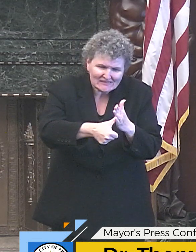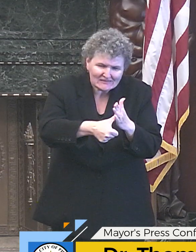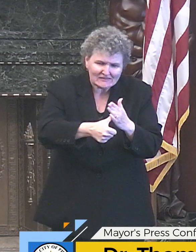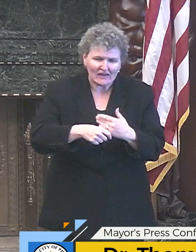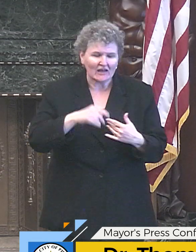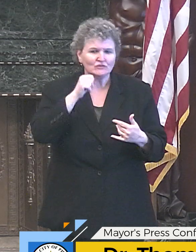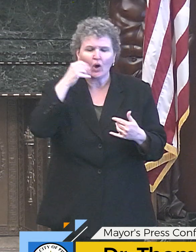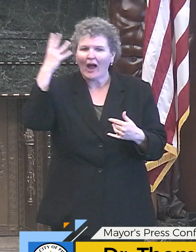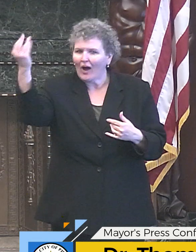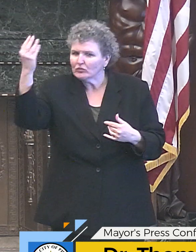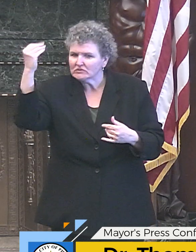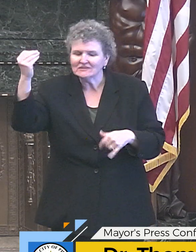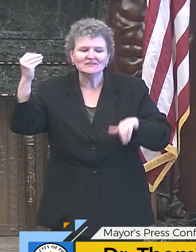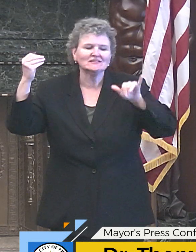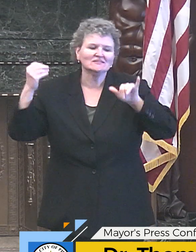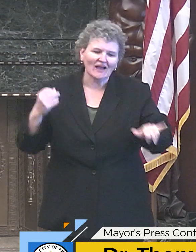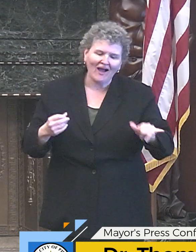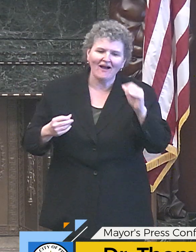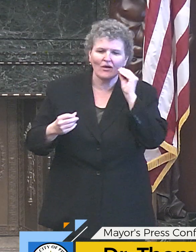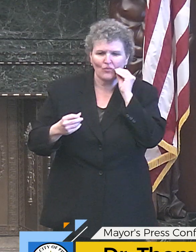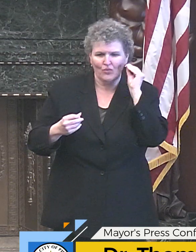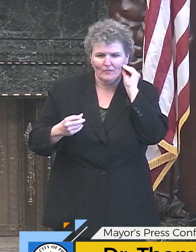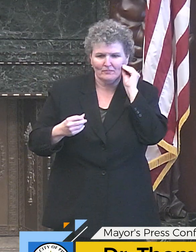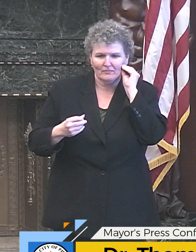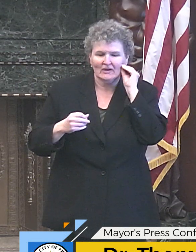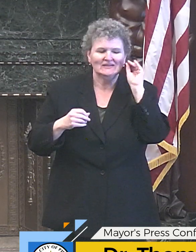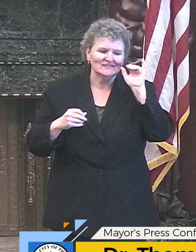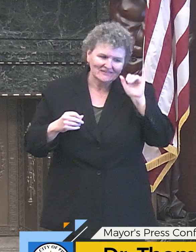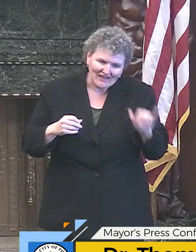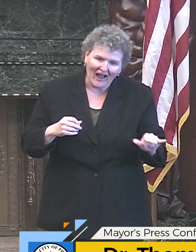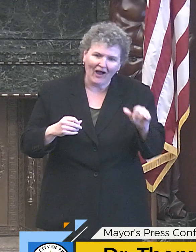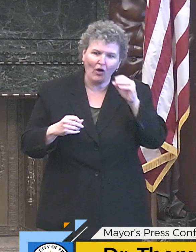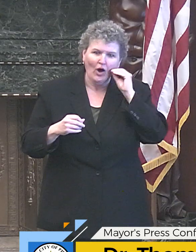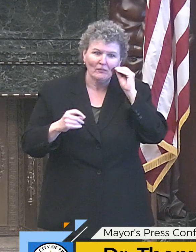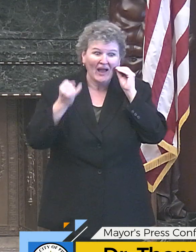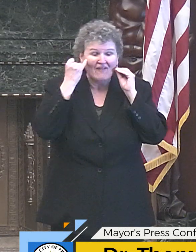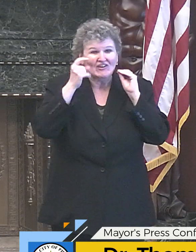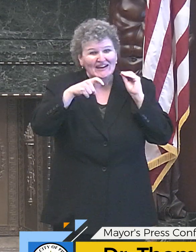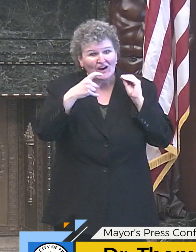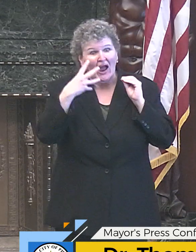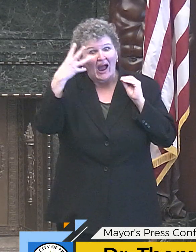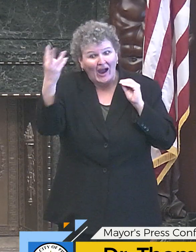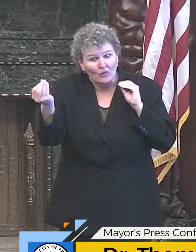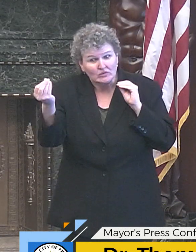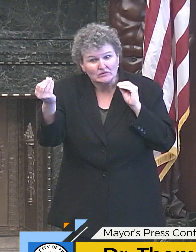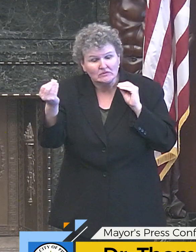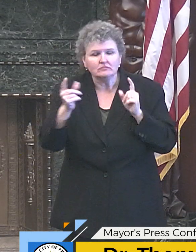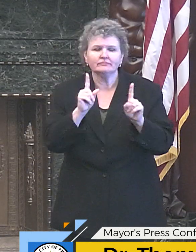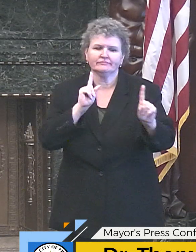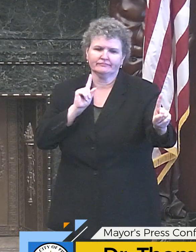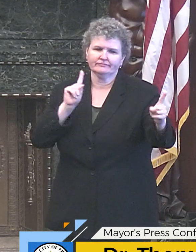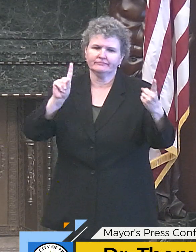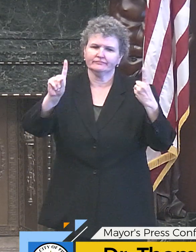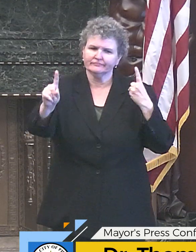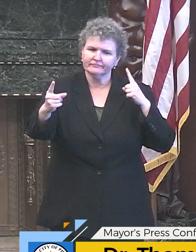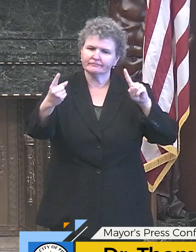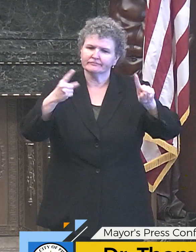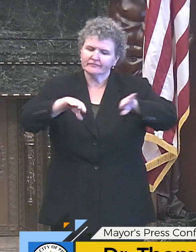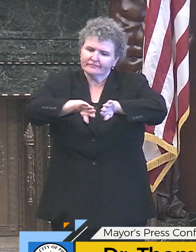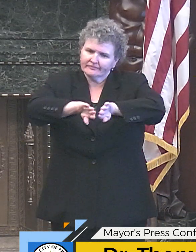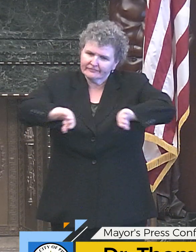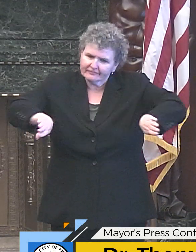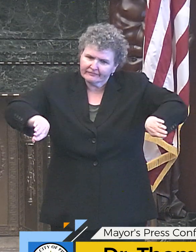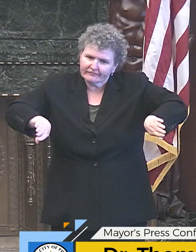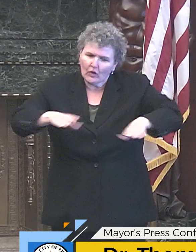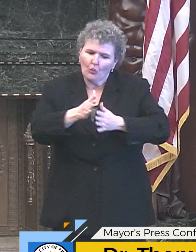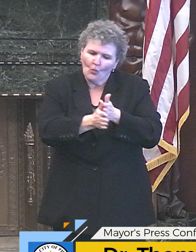be outside. Stay at home. If you have to go outside, make sure you keep your distance from people and wash your hands plenty so that you don't